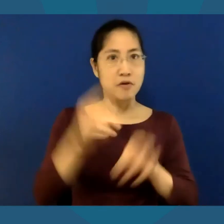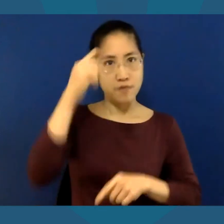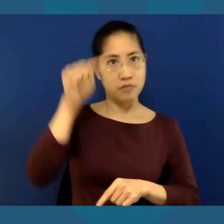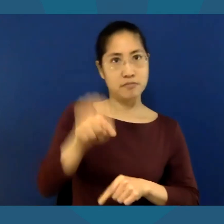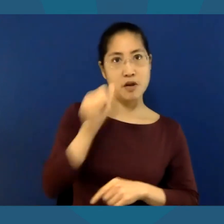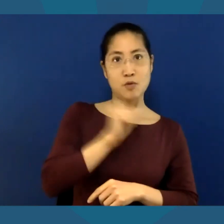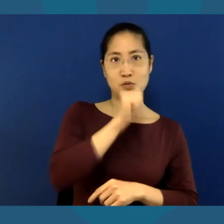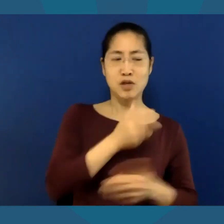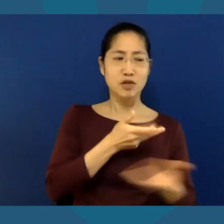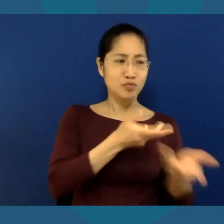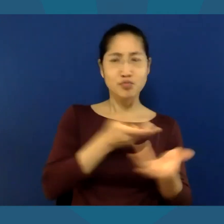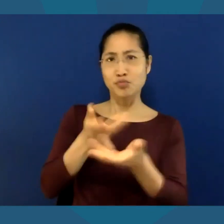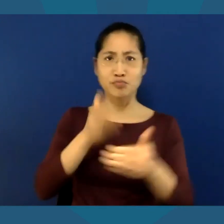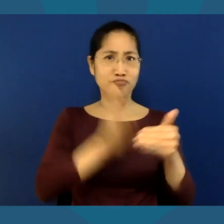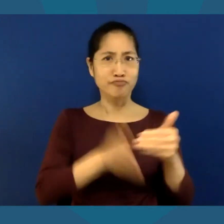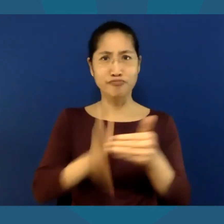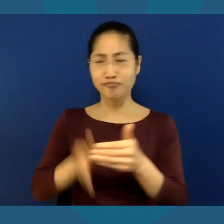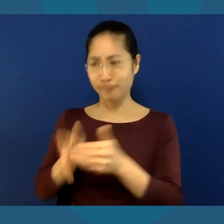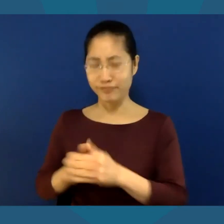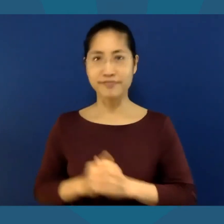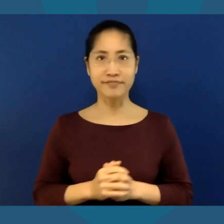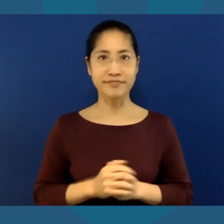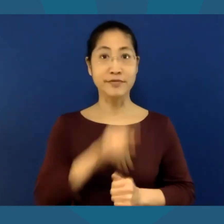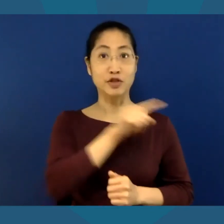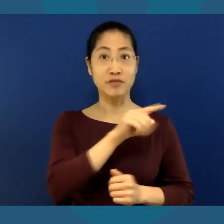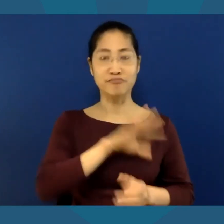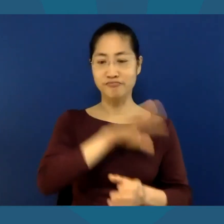to get things done for Arizona.